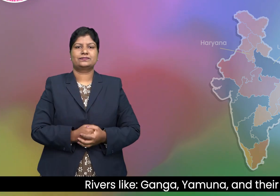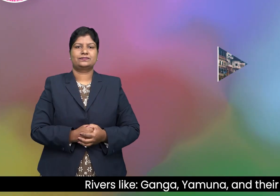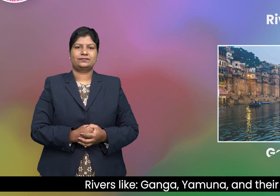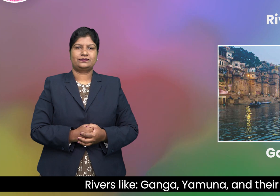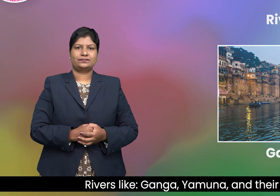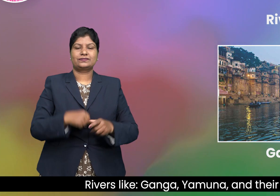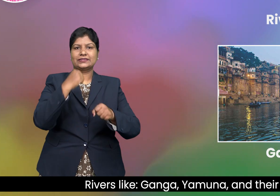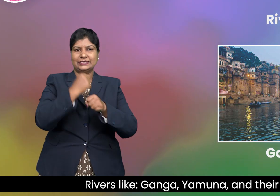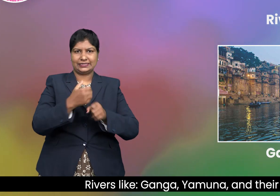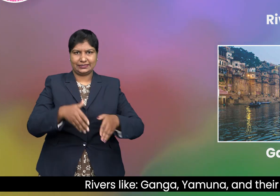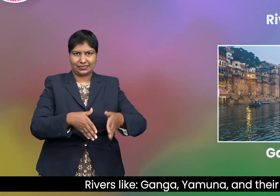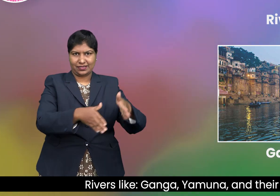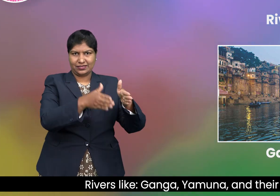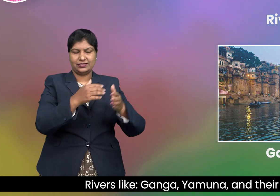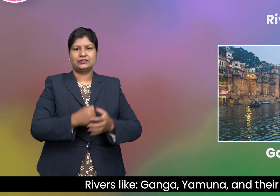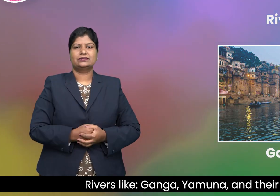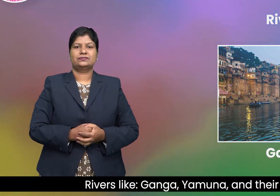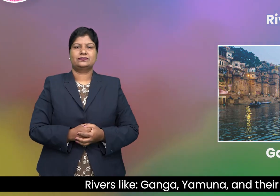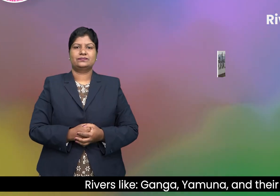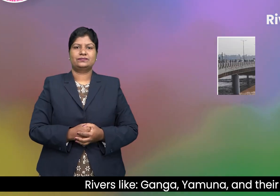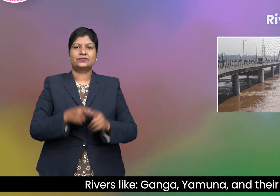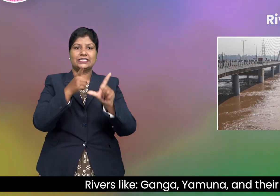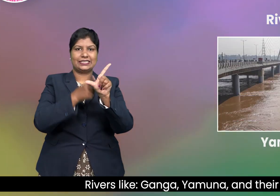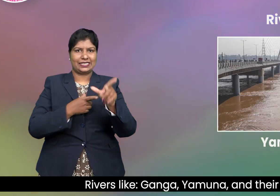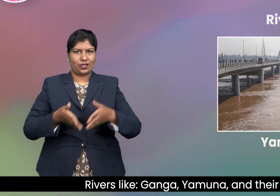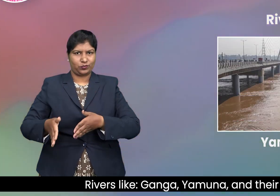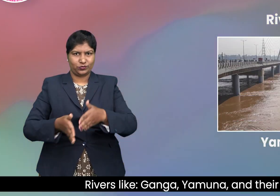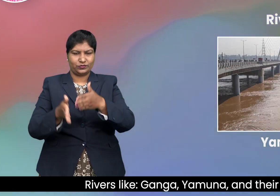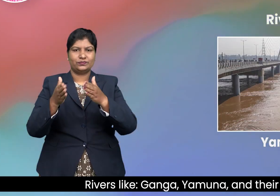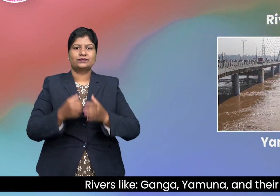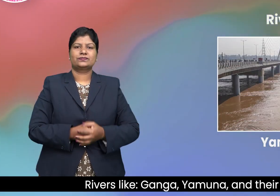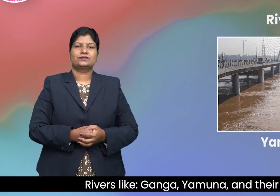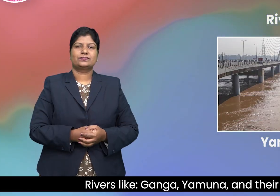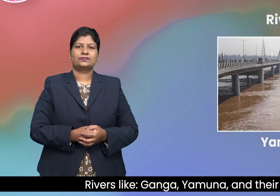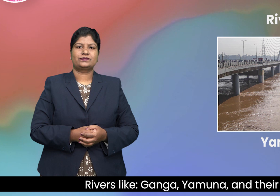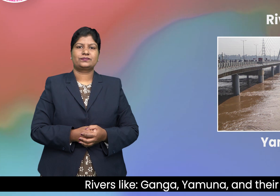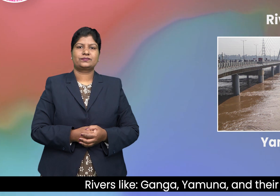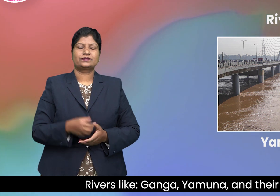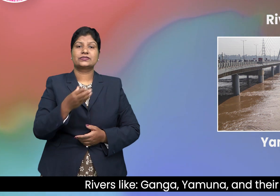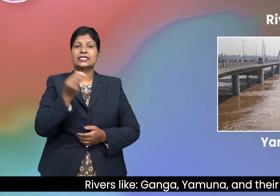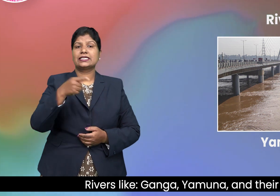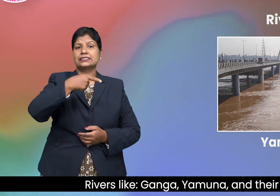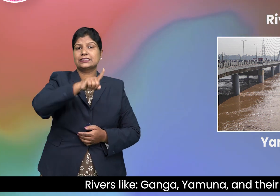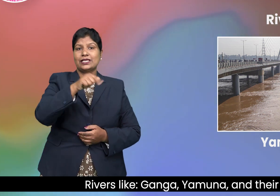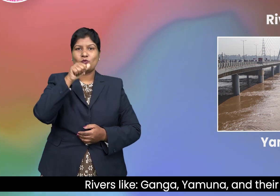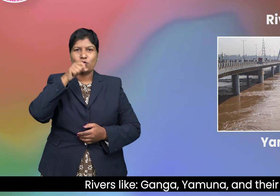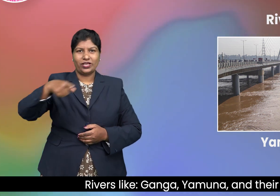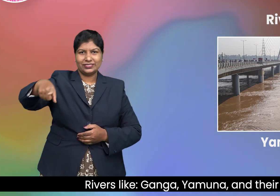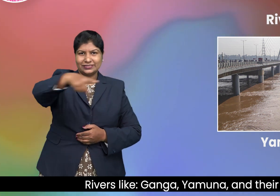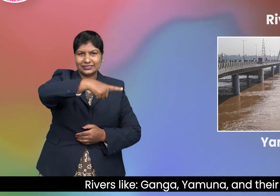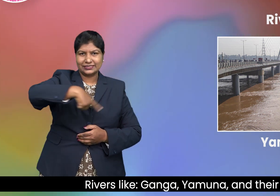Ganga Yamuna and their tributaries